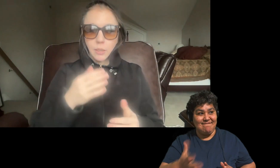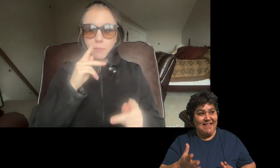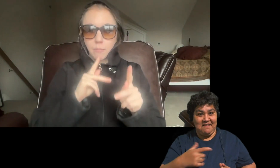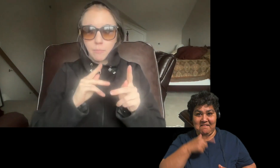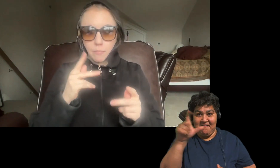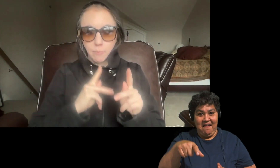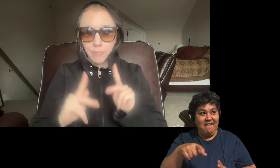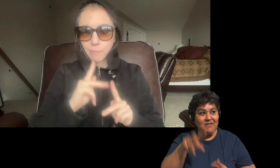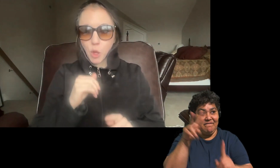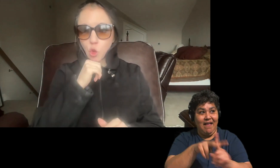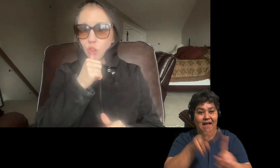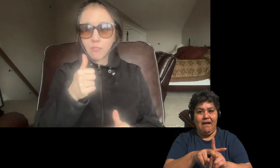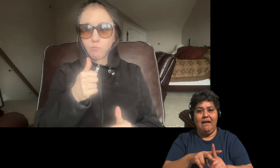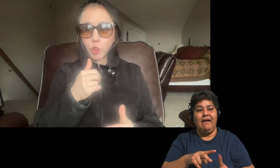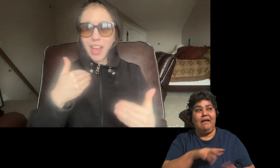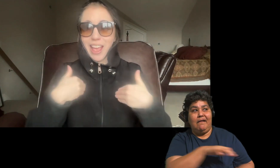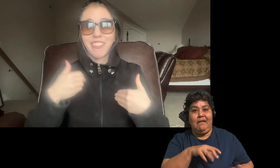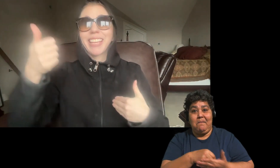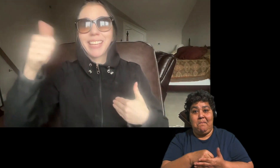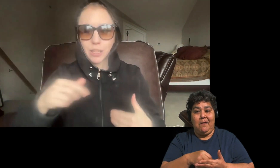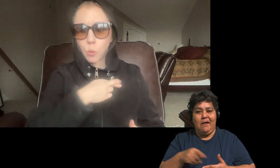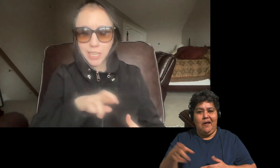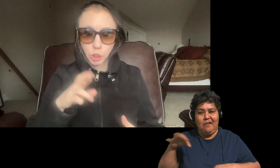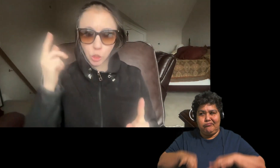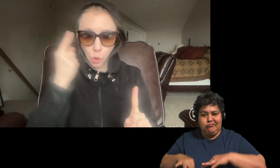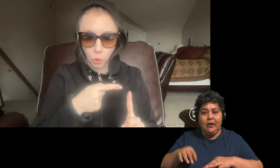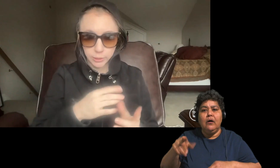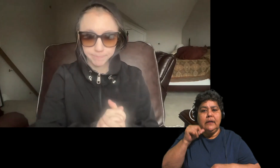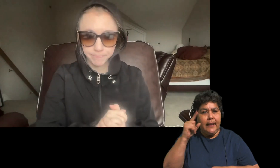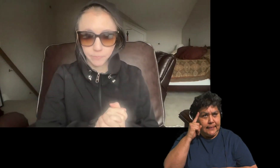bad actors who might not be motivated by religious goals.